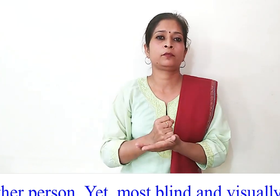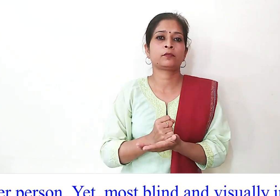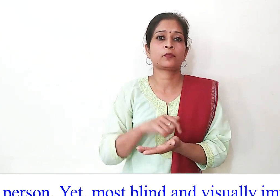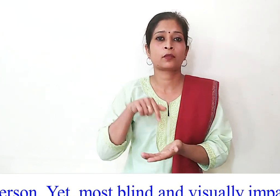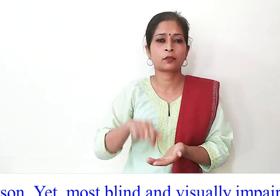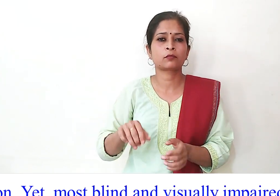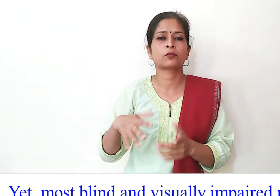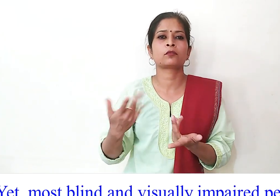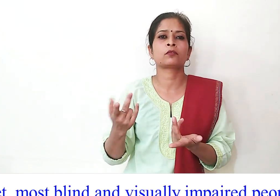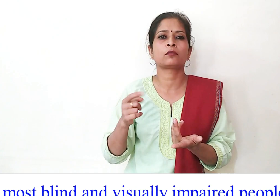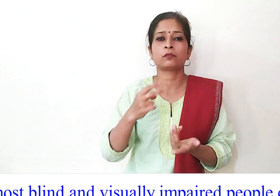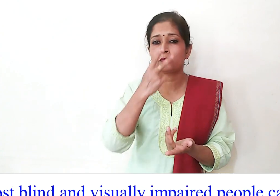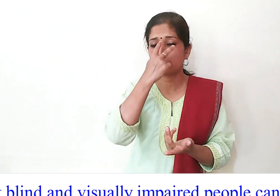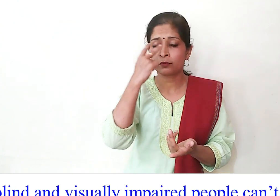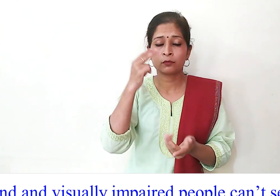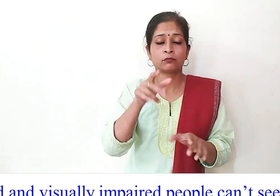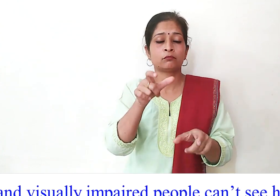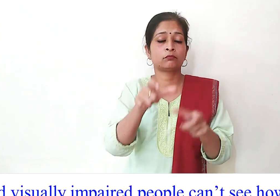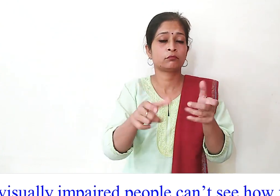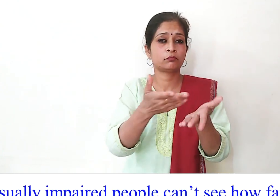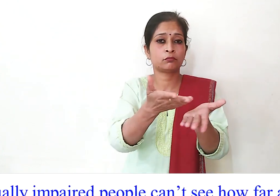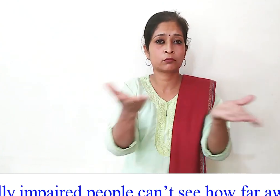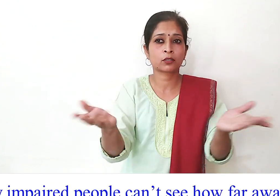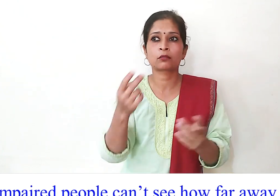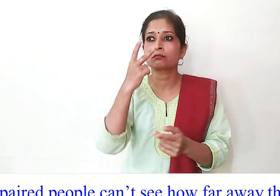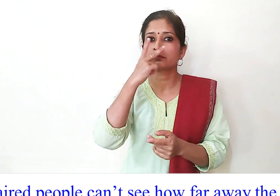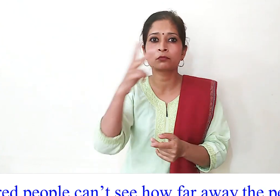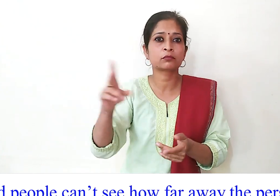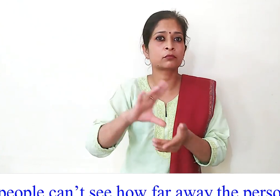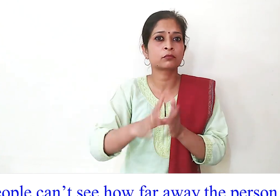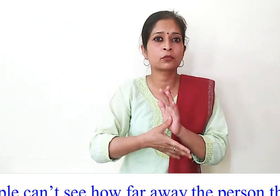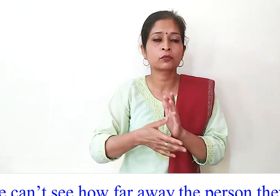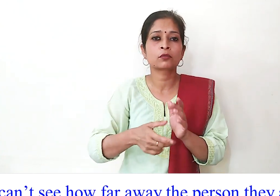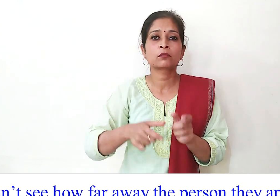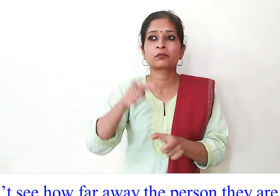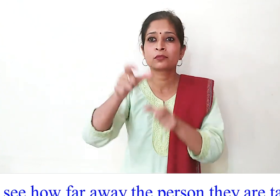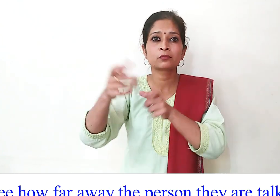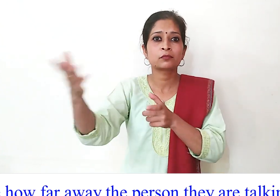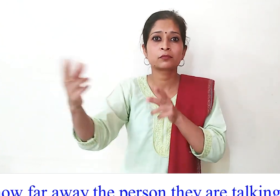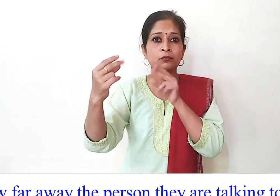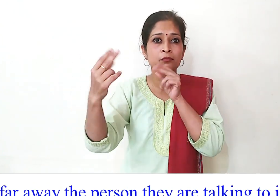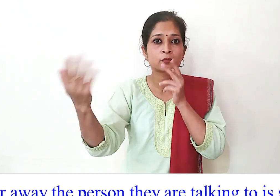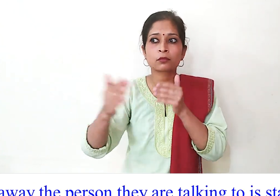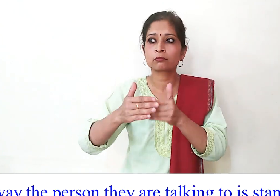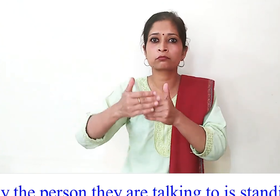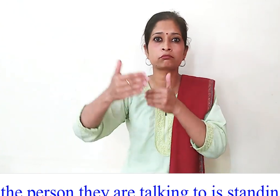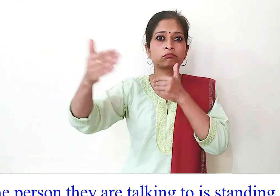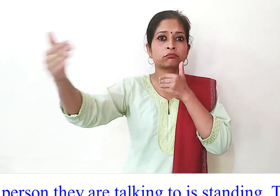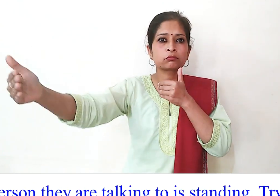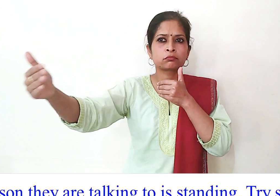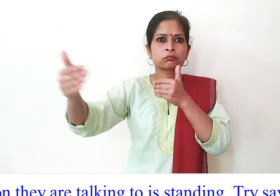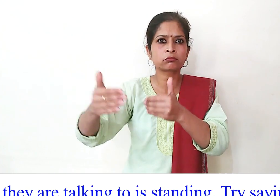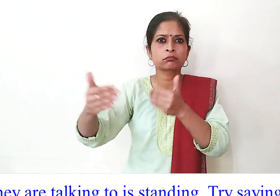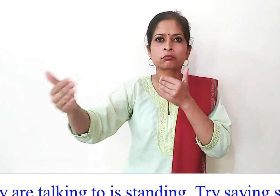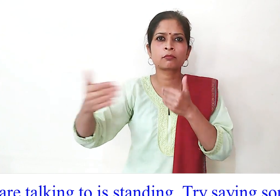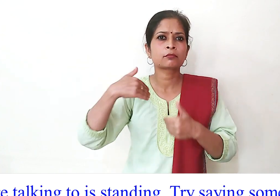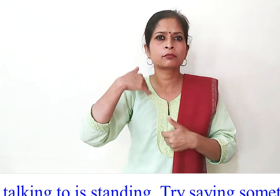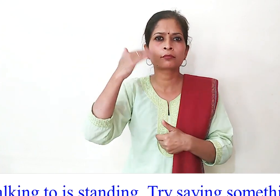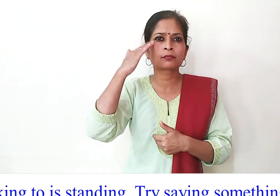most blind and visually impaired people can't see how far away the person they are talking to is standing. Try